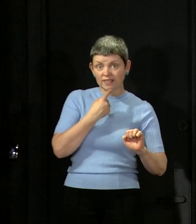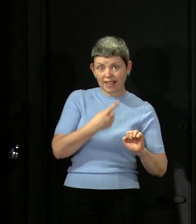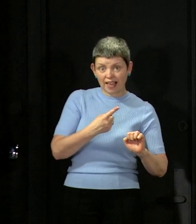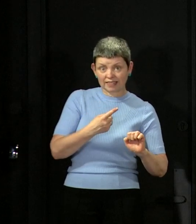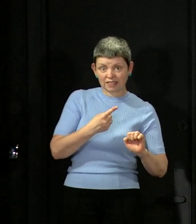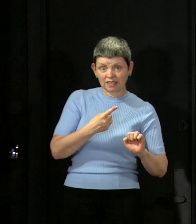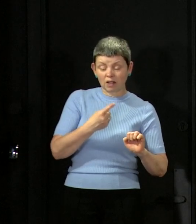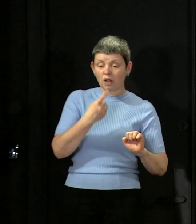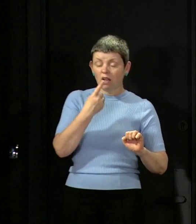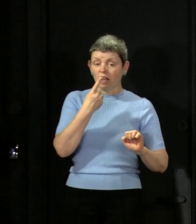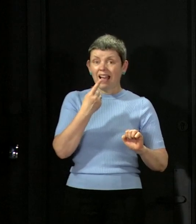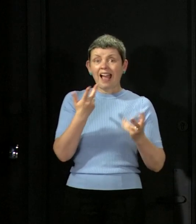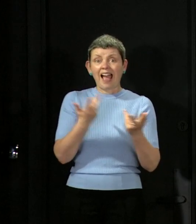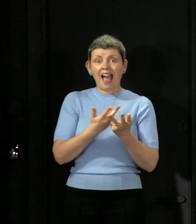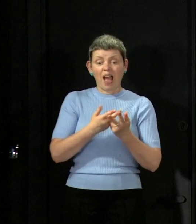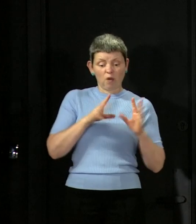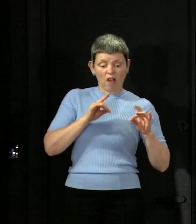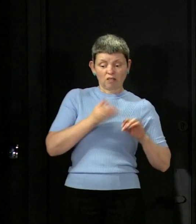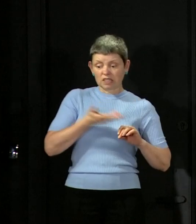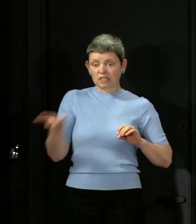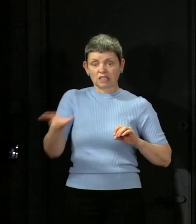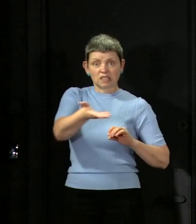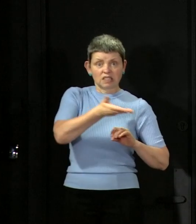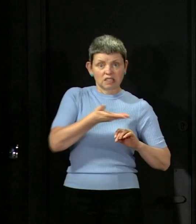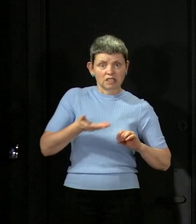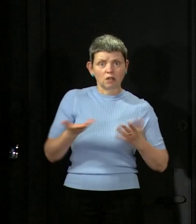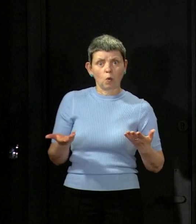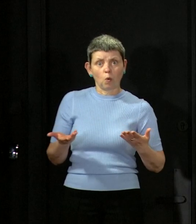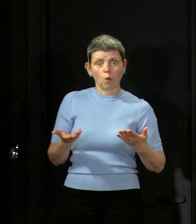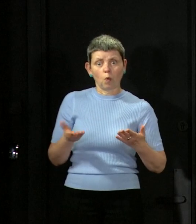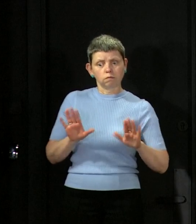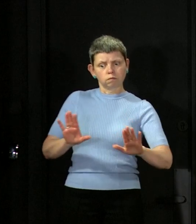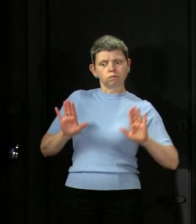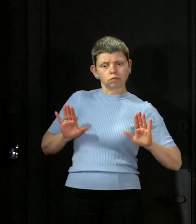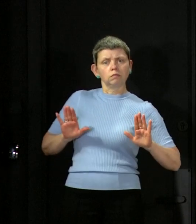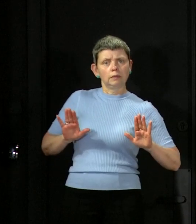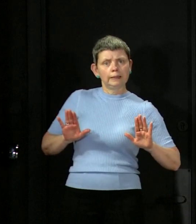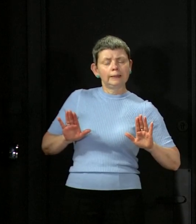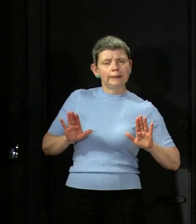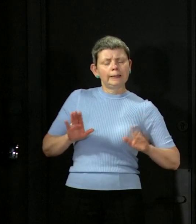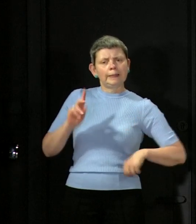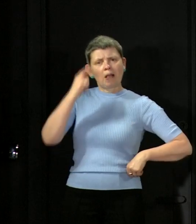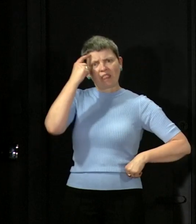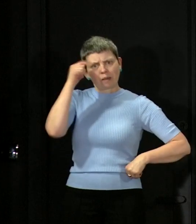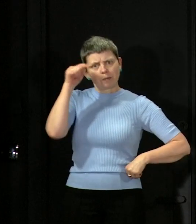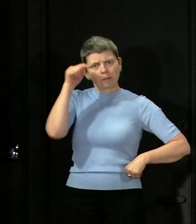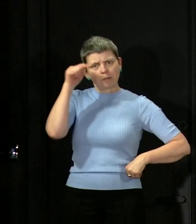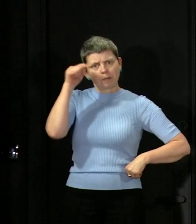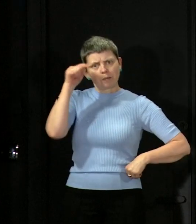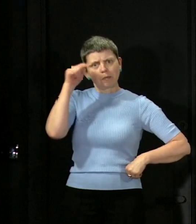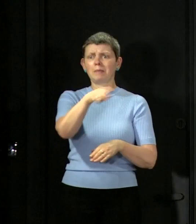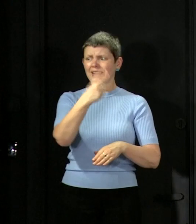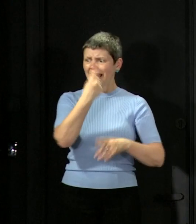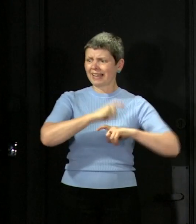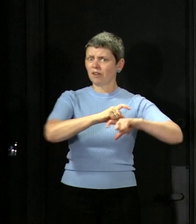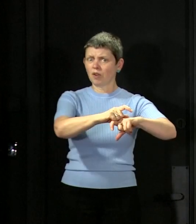that can create or alternatively stop bridges opening up for the virus, and have that necessity